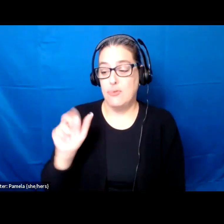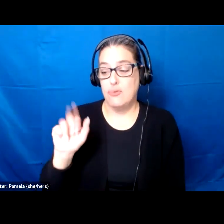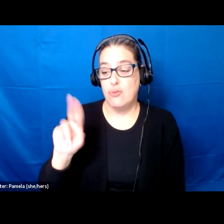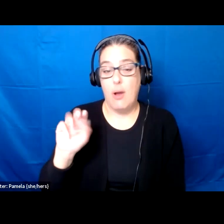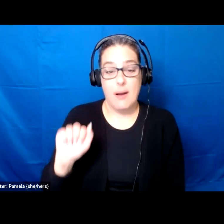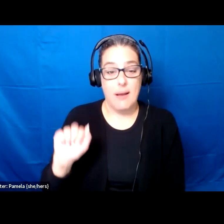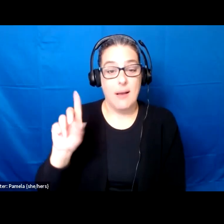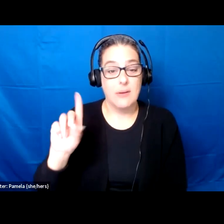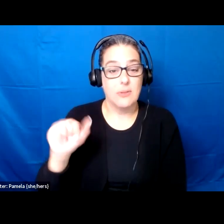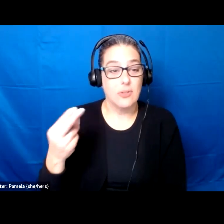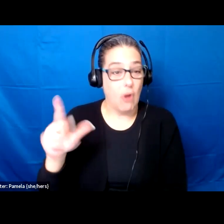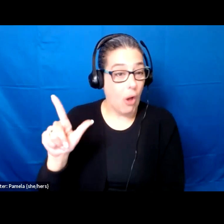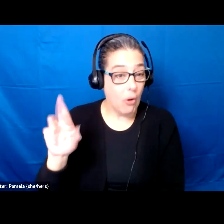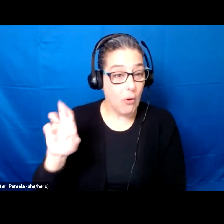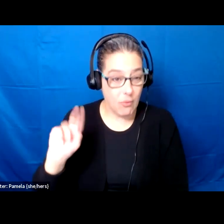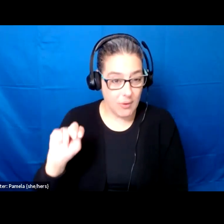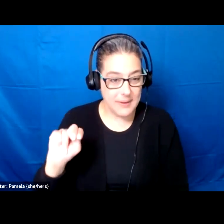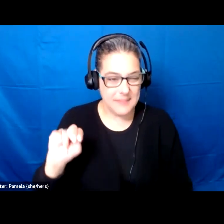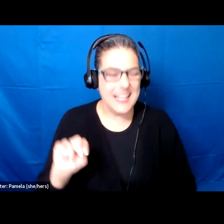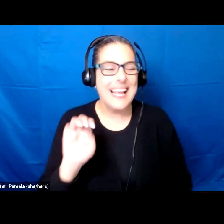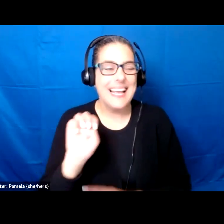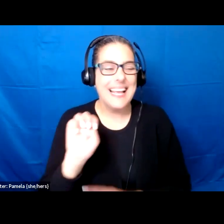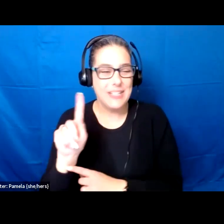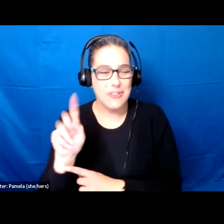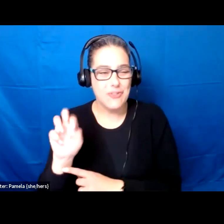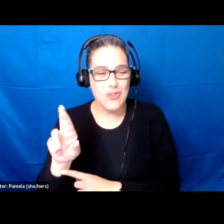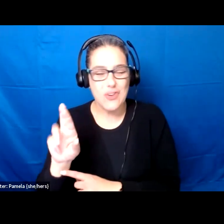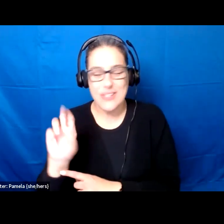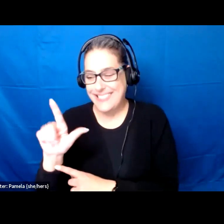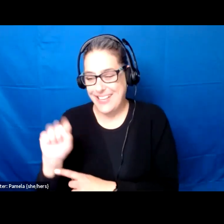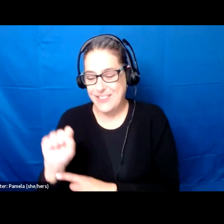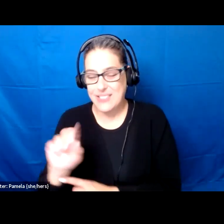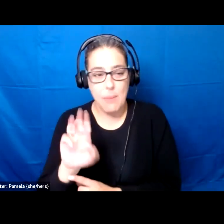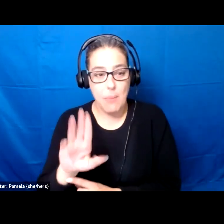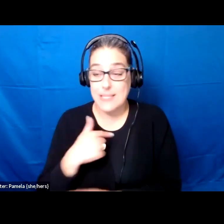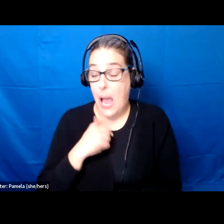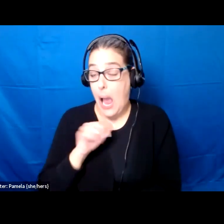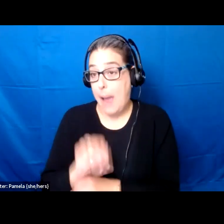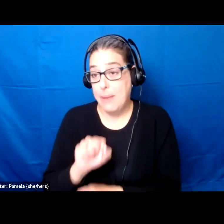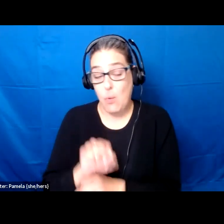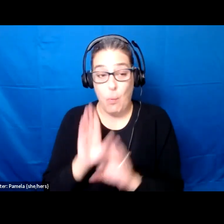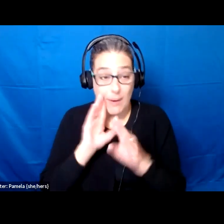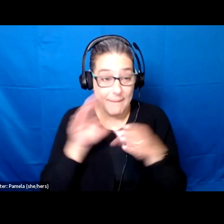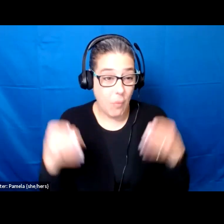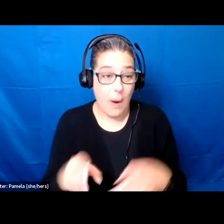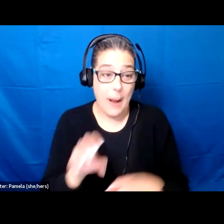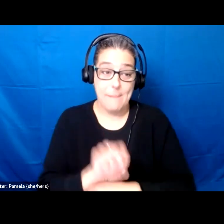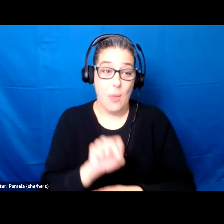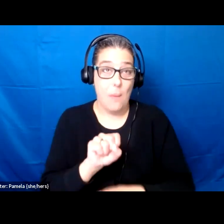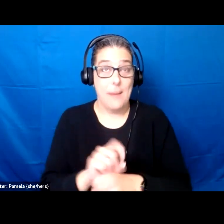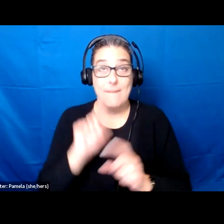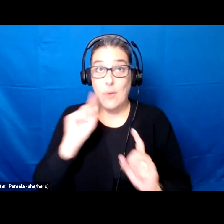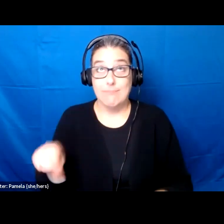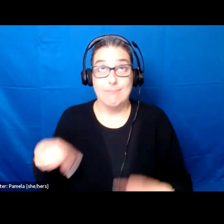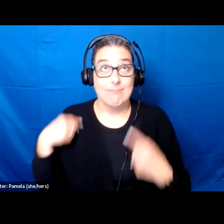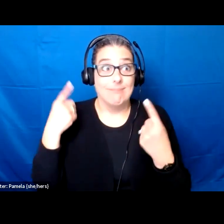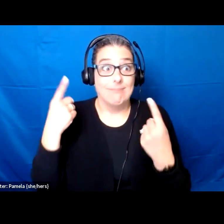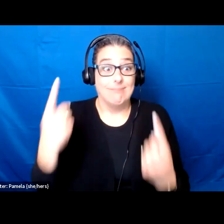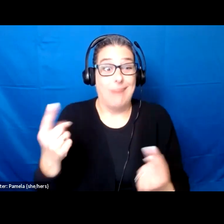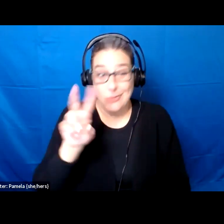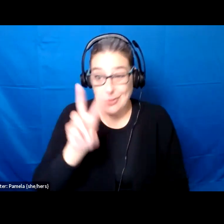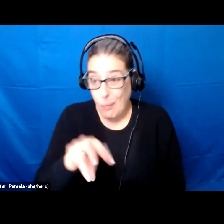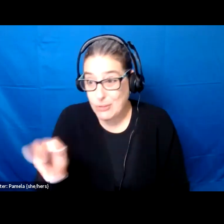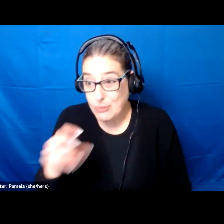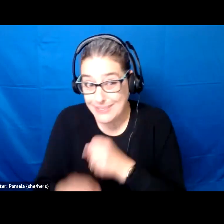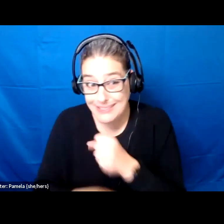Nebraska. I've worked in the field of employment for individuals with disabilities for about 22